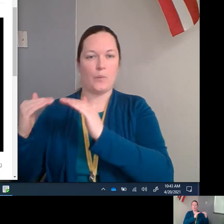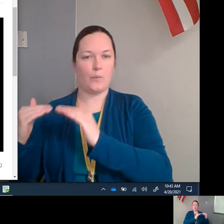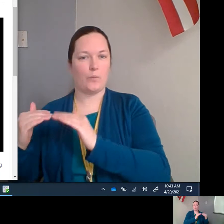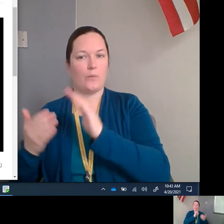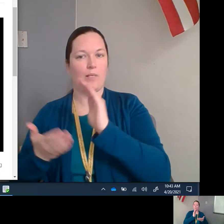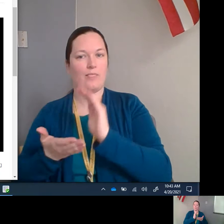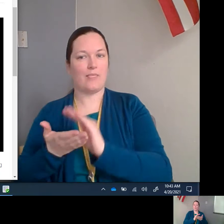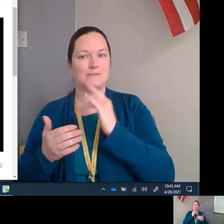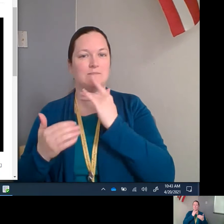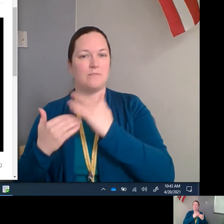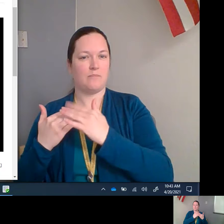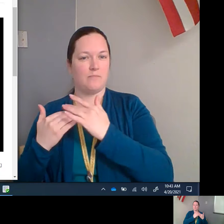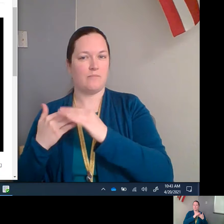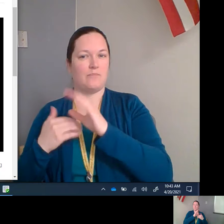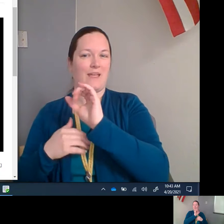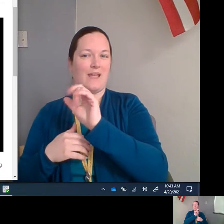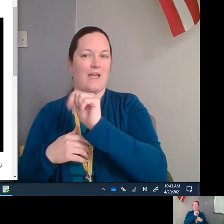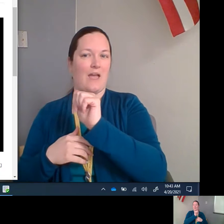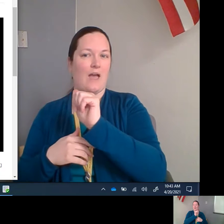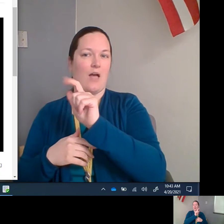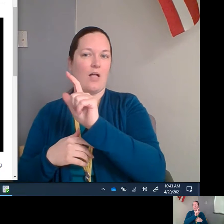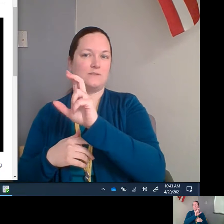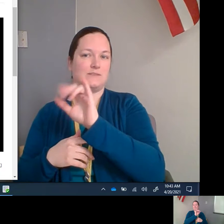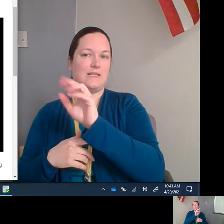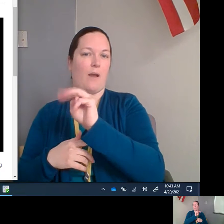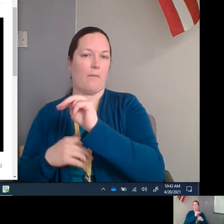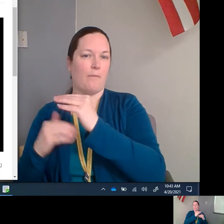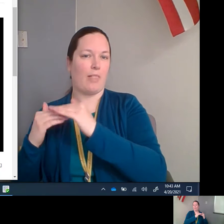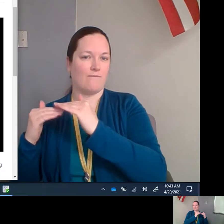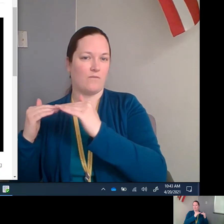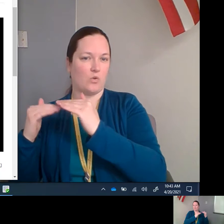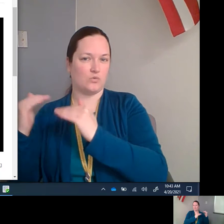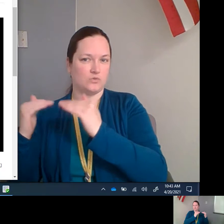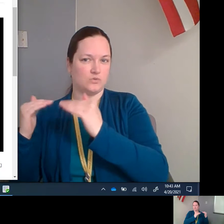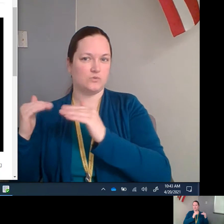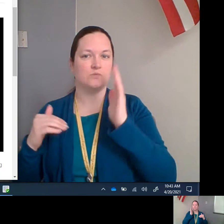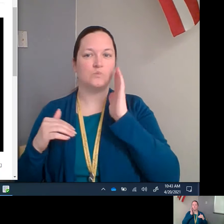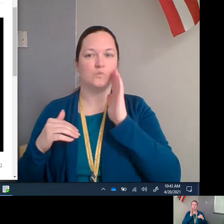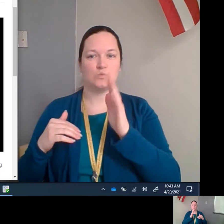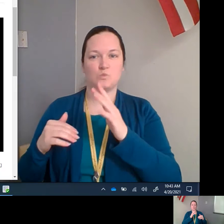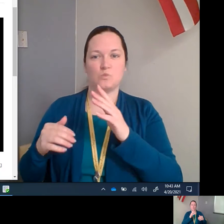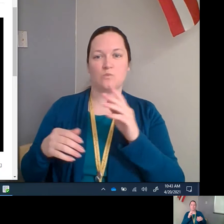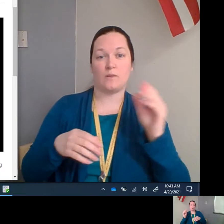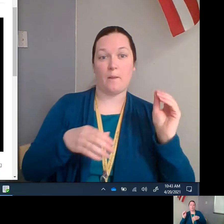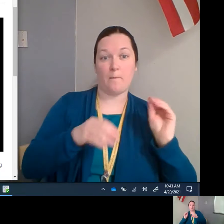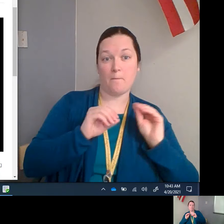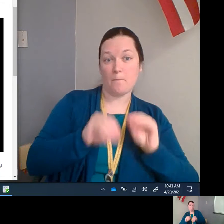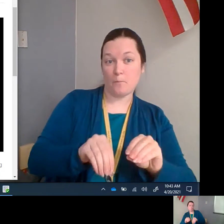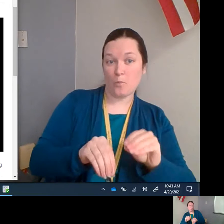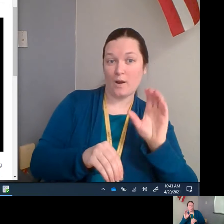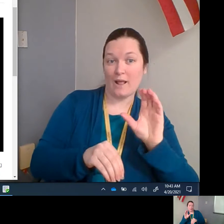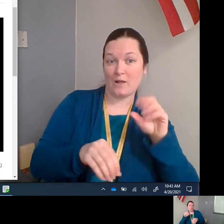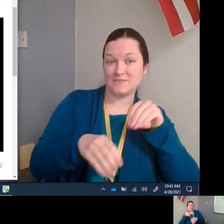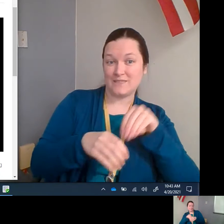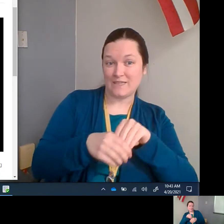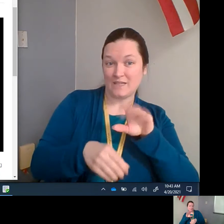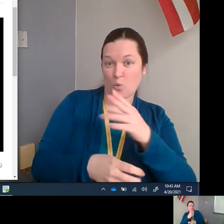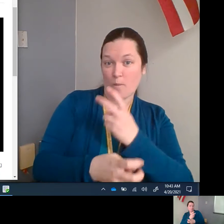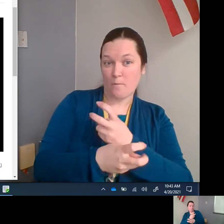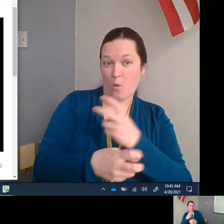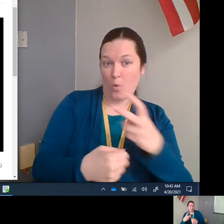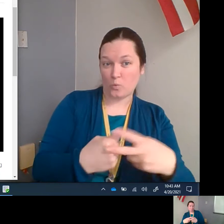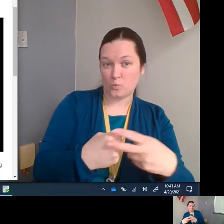blood calcium level. So it's going to do that by taking in calcium into the bone. That's going to drop our levels. We're also going to